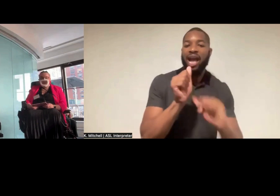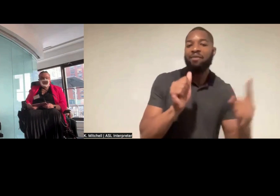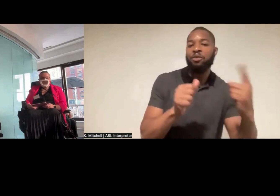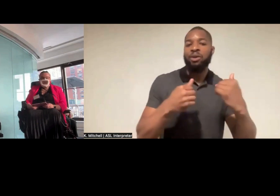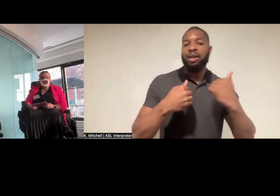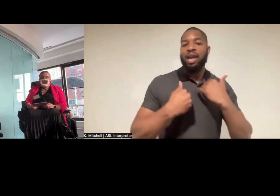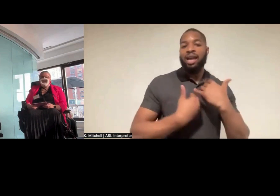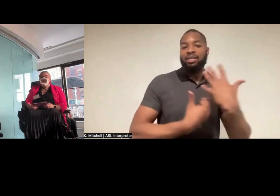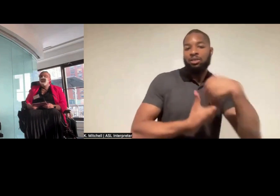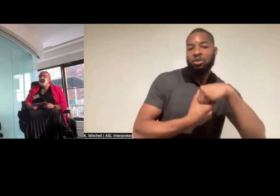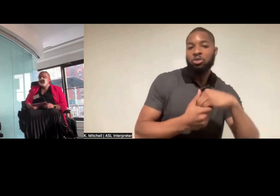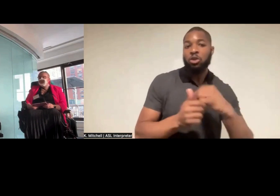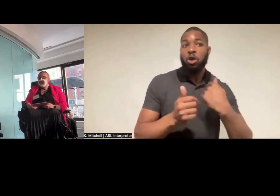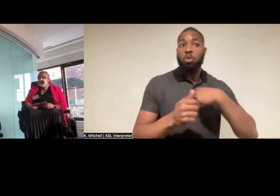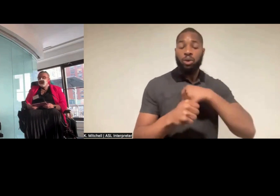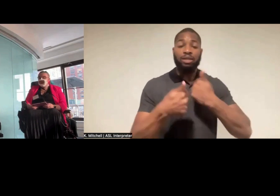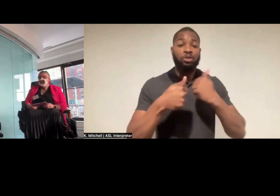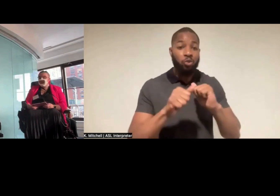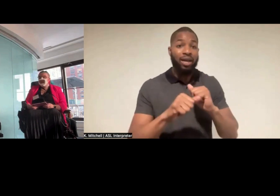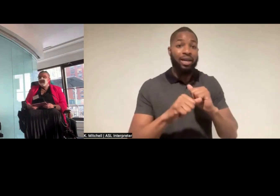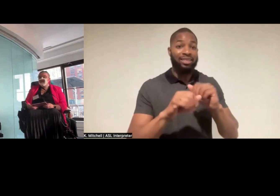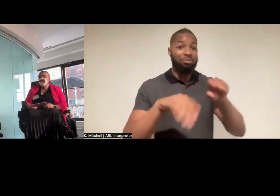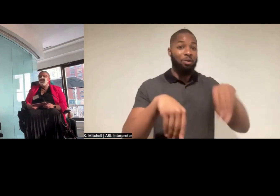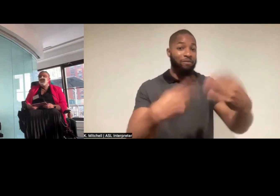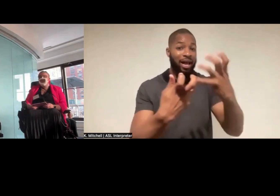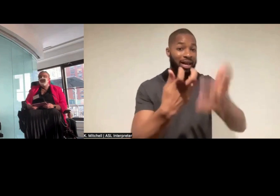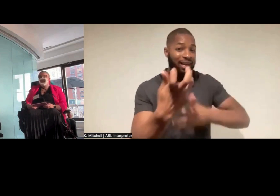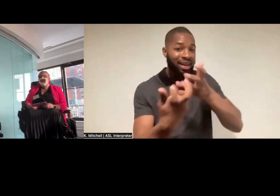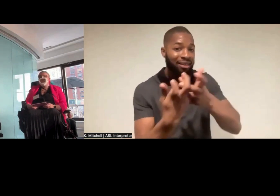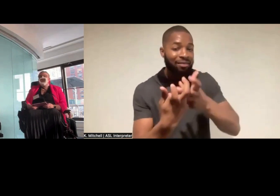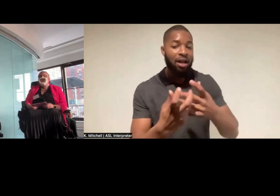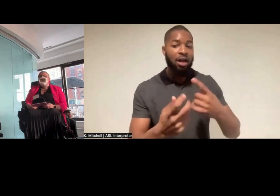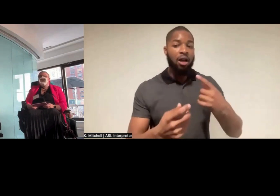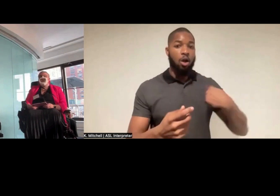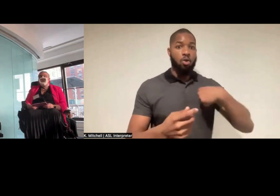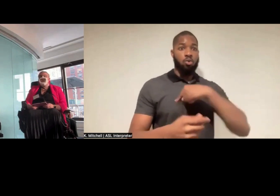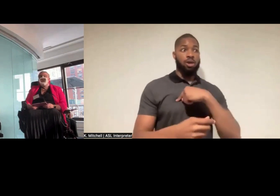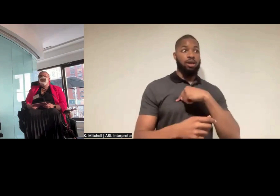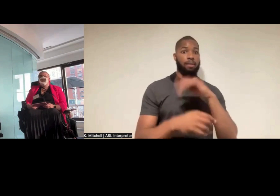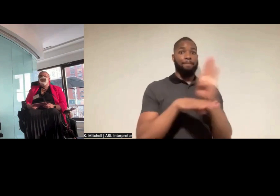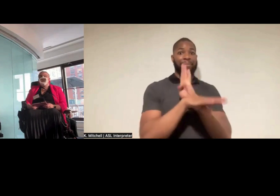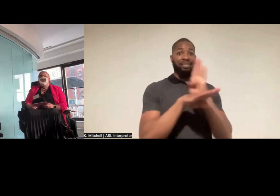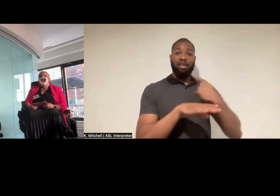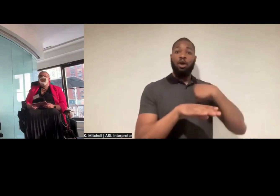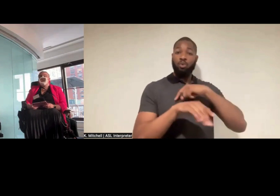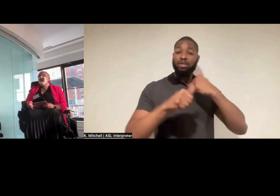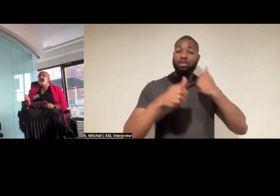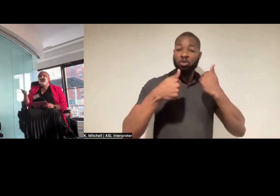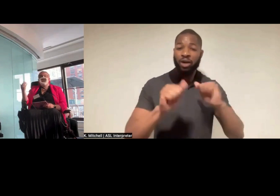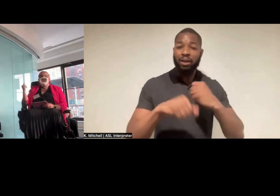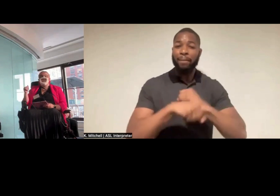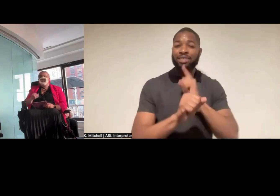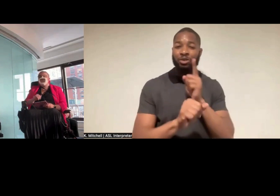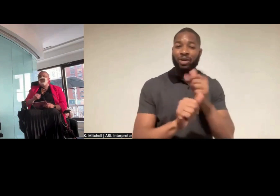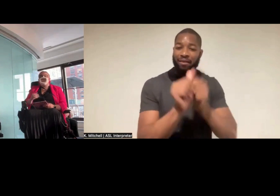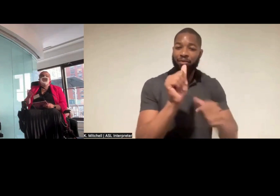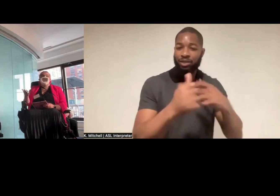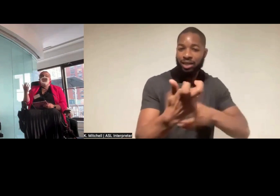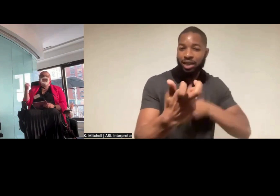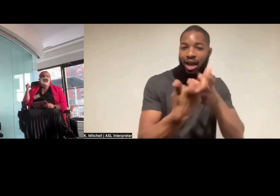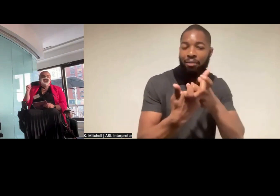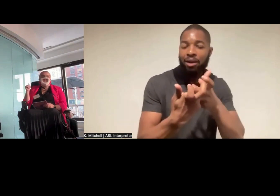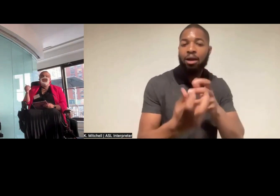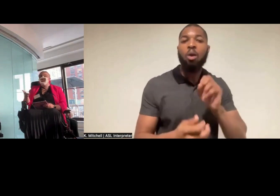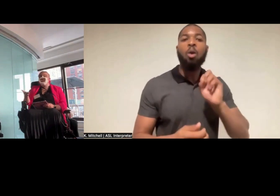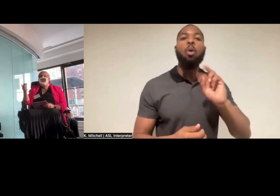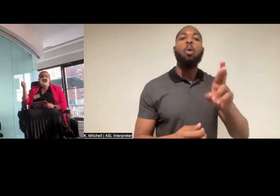accommodation request framework? Are we actually doing what we can to make that possible? Or are we throwing things out immediately because it